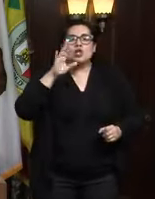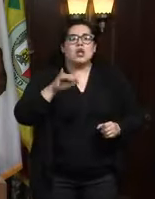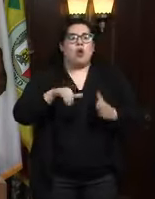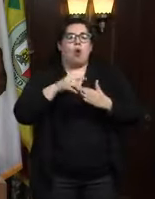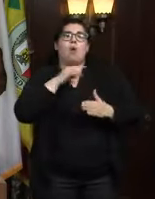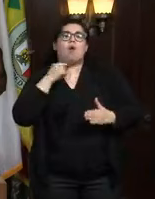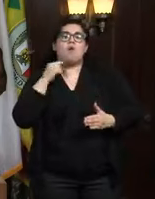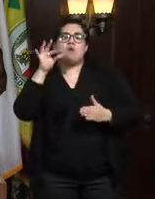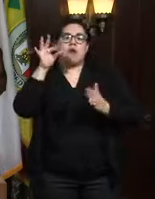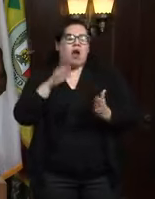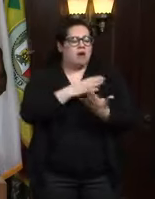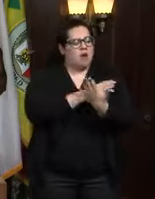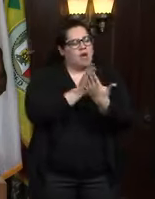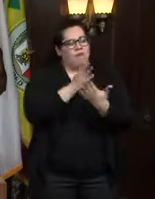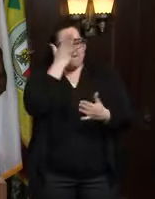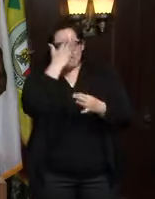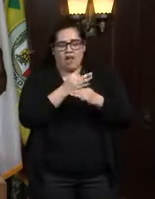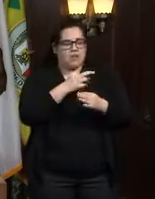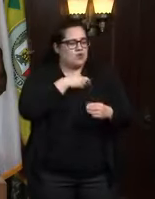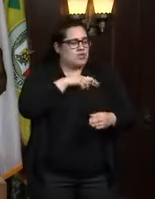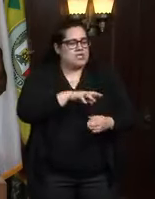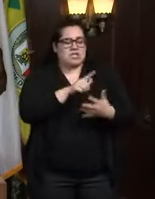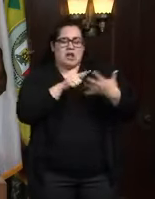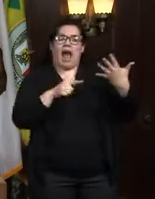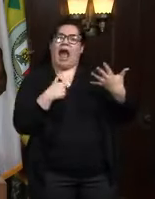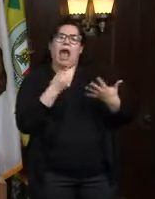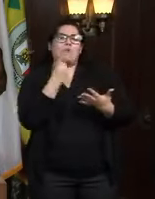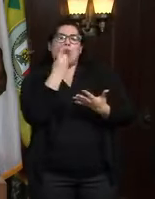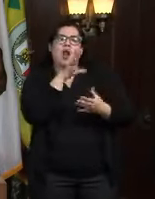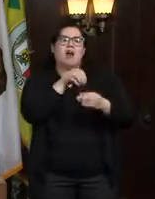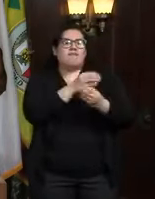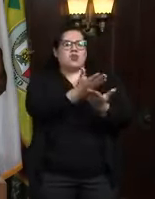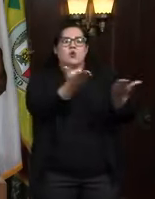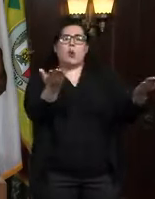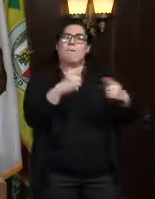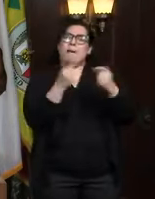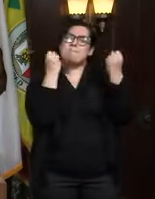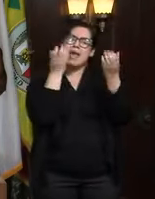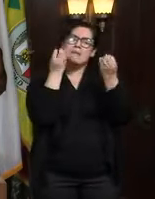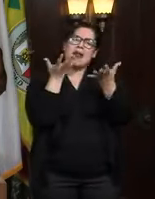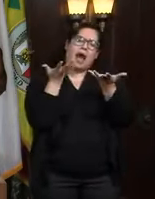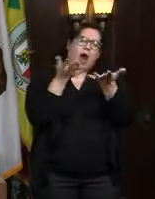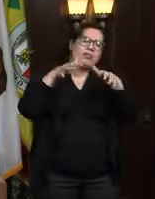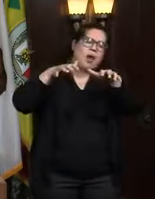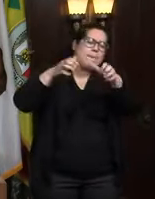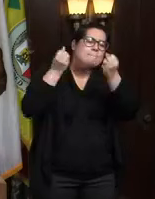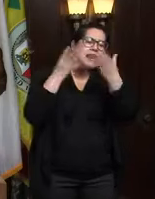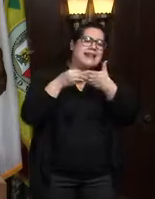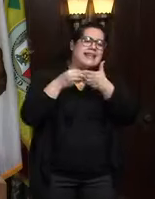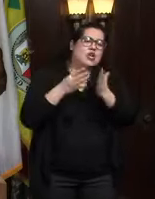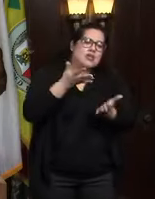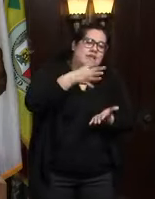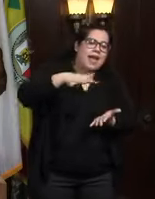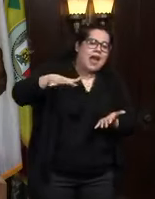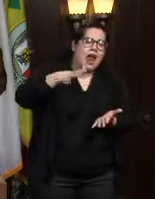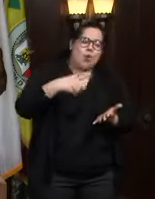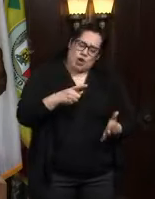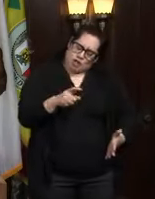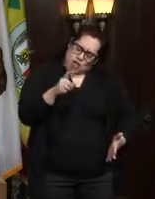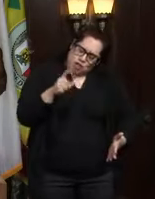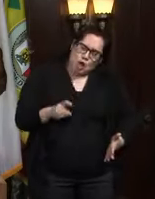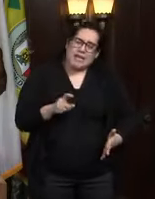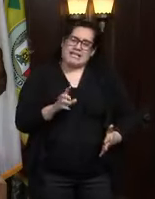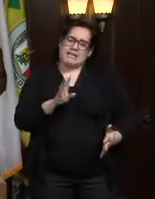kind, of every faith tradition, I'm just one of y'all, I'm just one, but there's many out there, many leaders out there, and we should